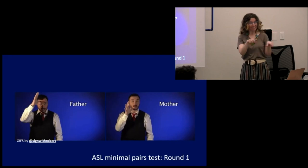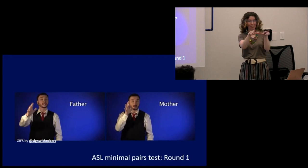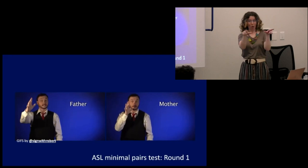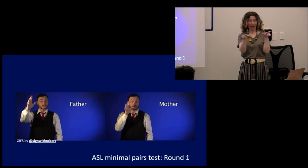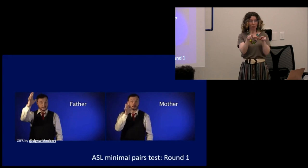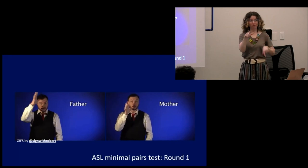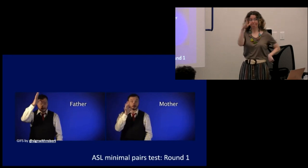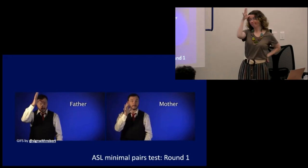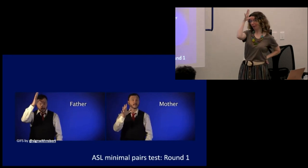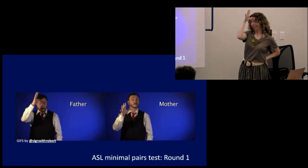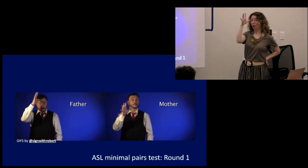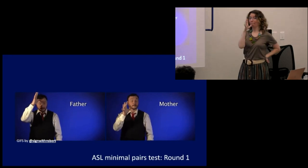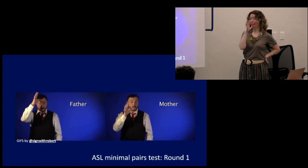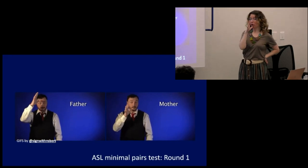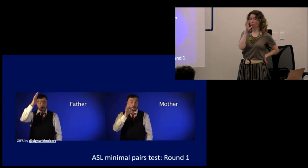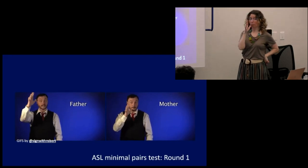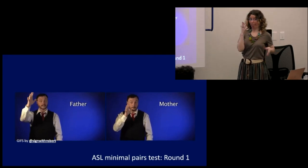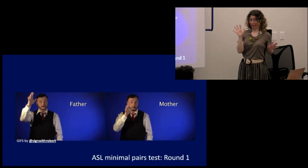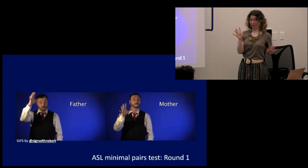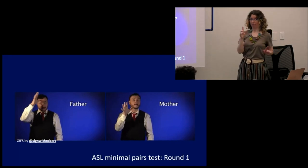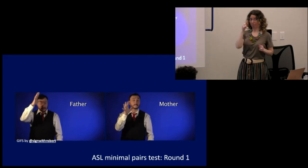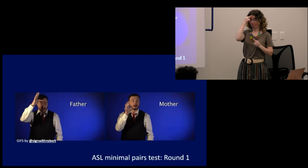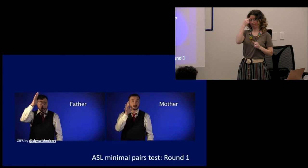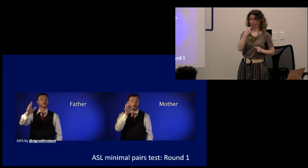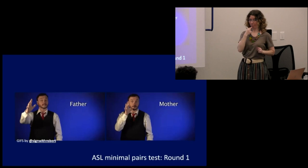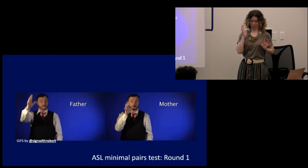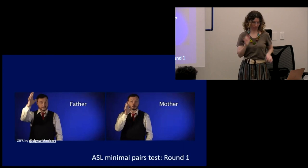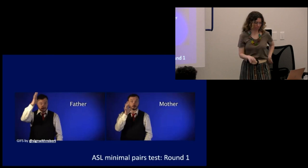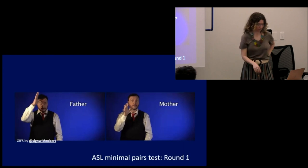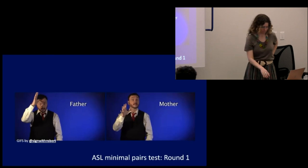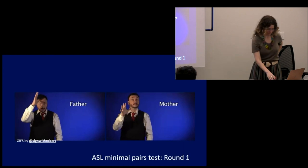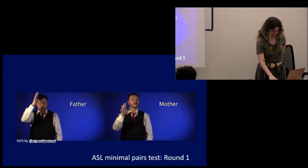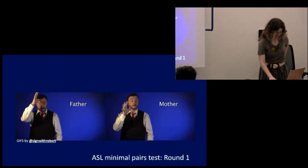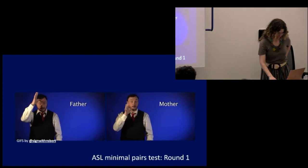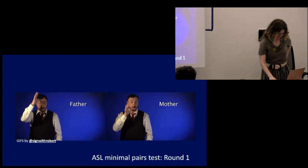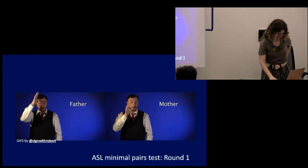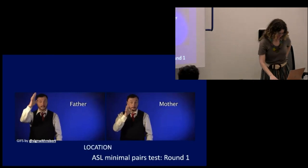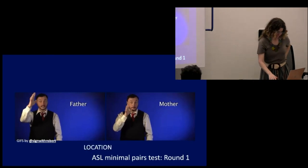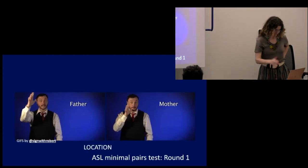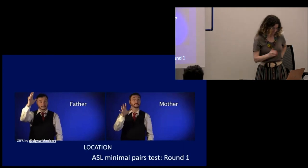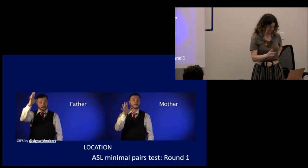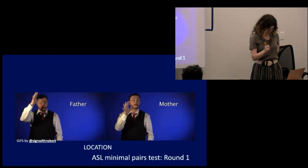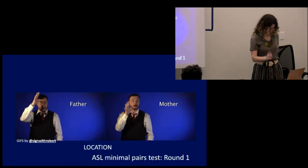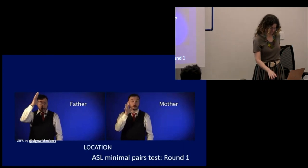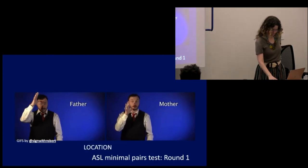Location. Yes, yeah, location. Father's on the forehead, mother's on the chin. Is that it? Okay, perfect.